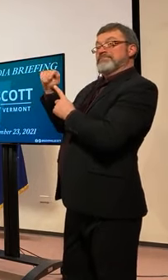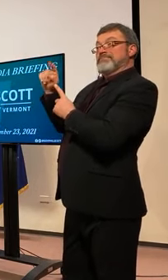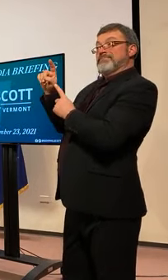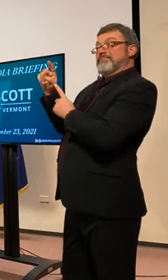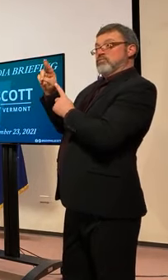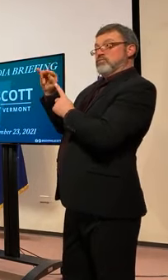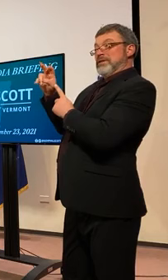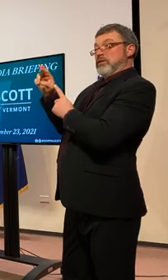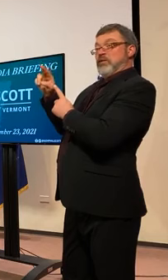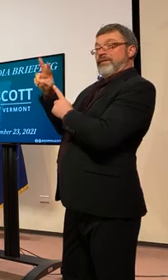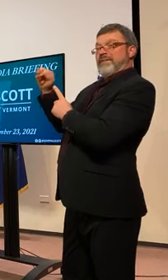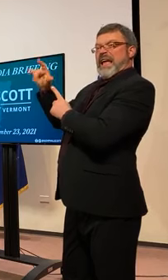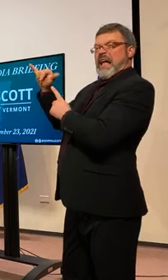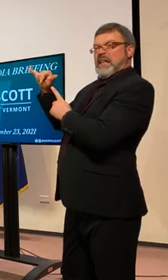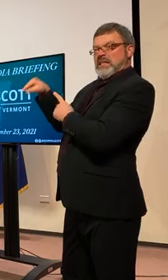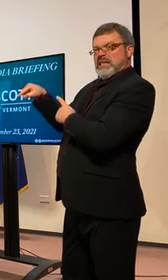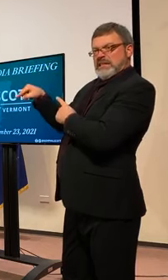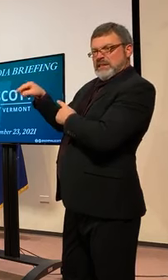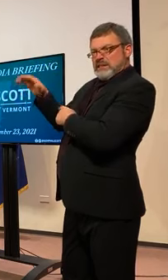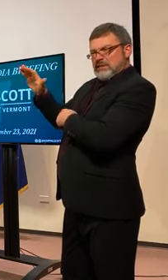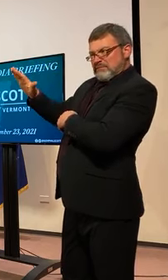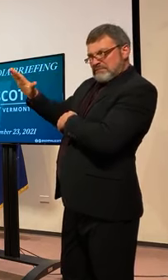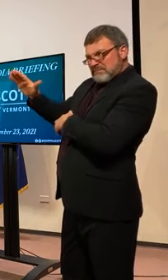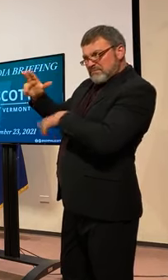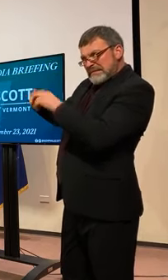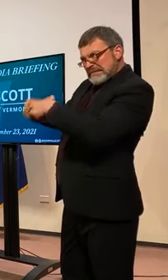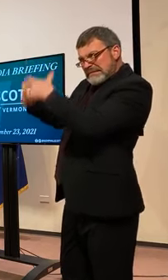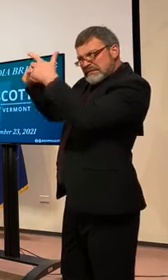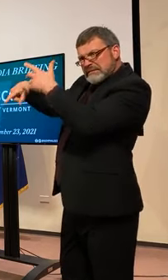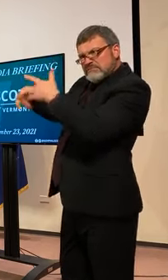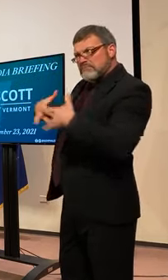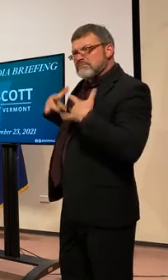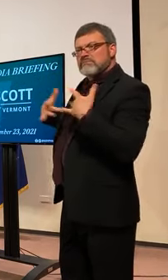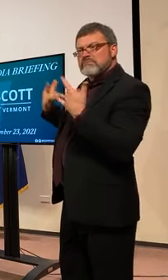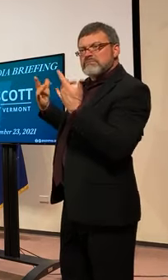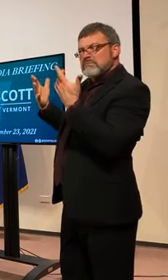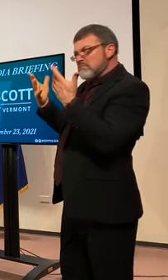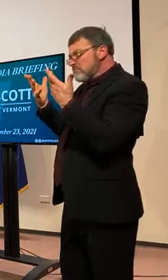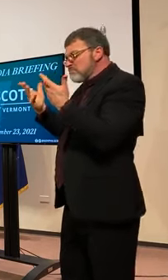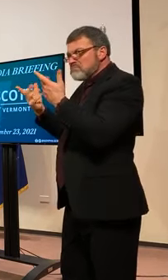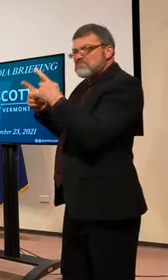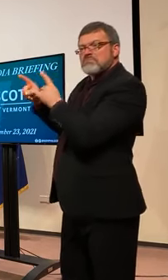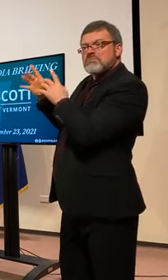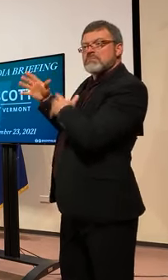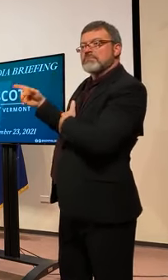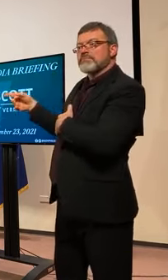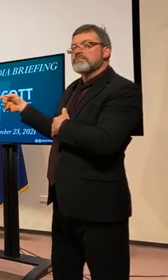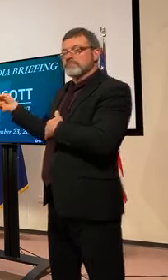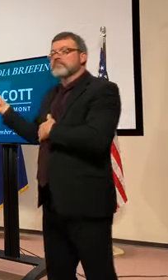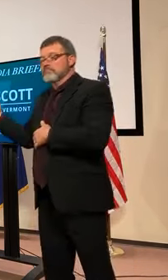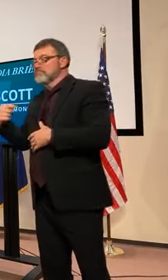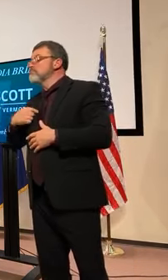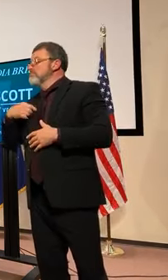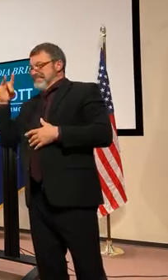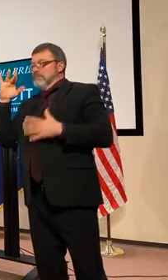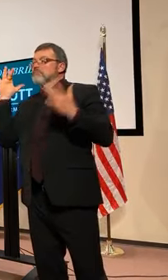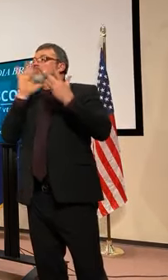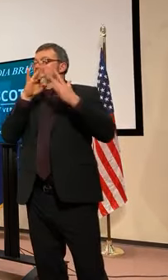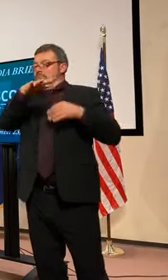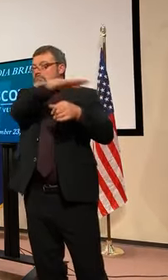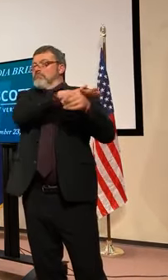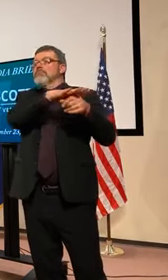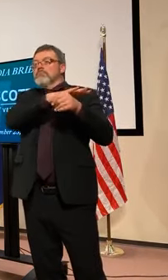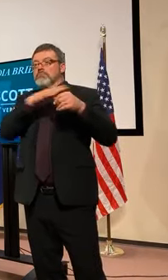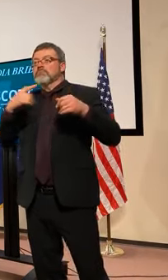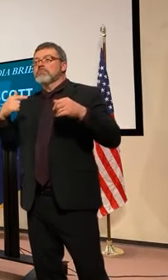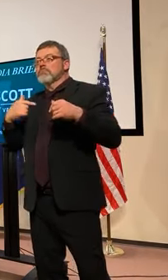Wakefield? Sure. Facility as we move into winter? Yeah, I talked to various people within the agency, and we would be